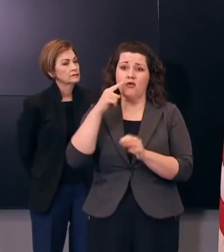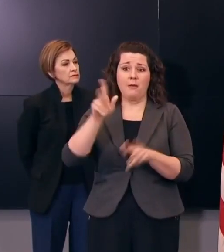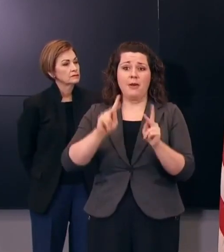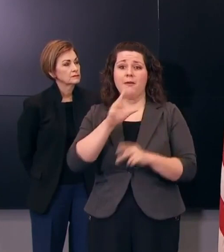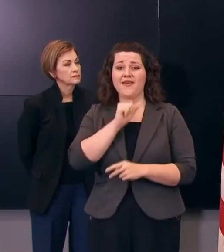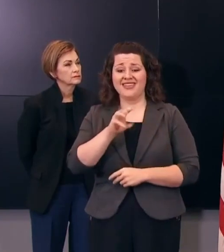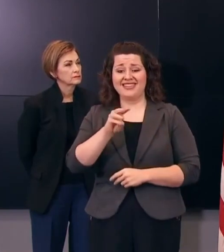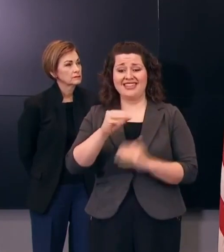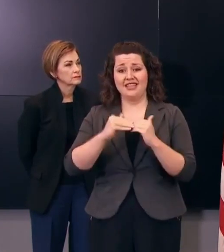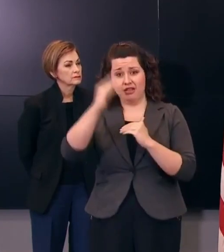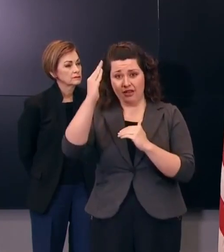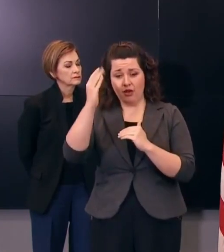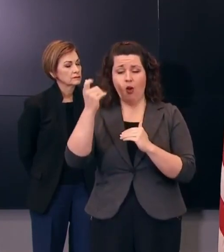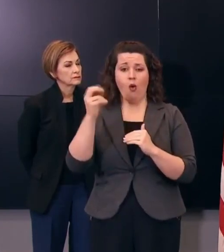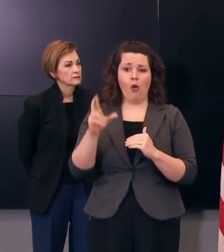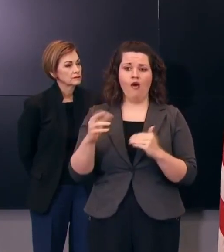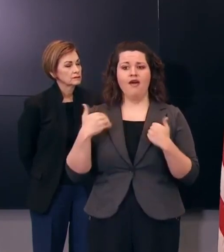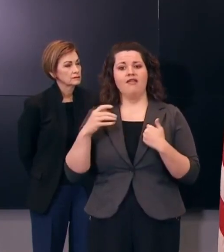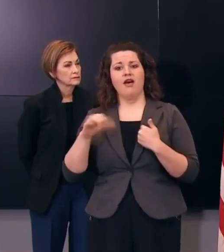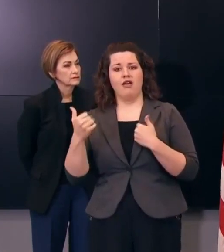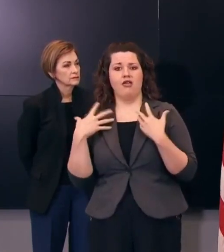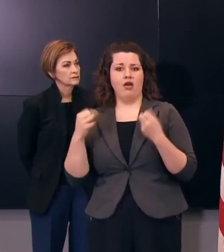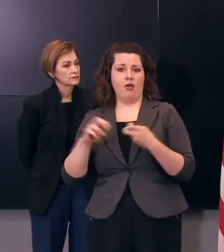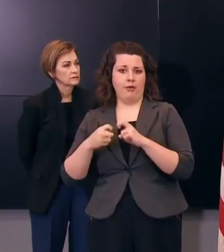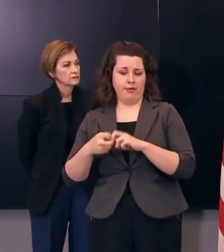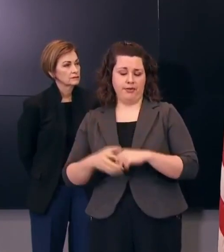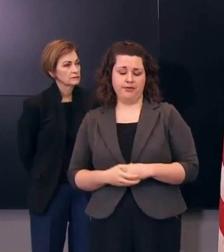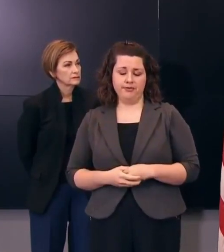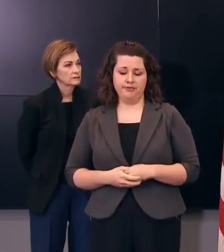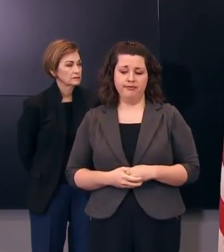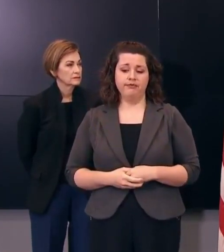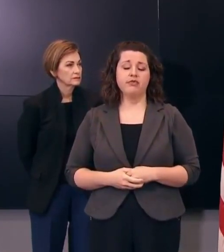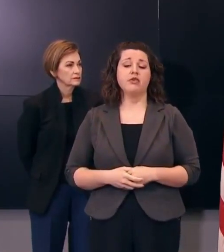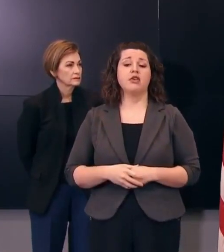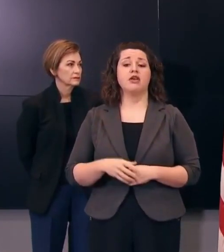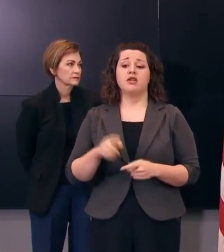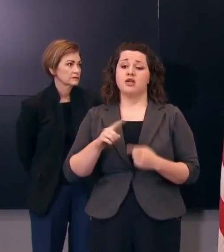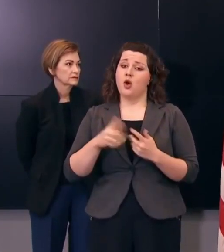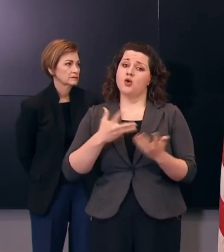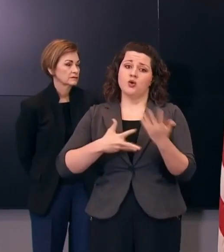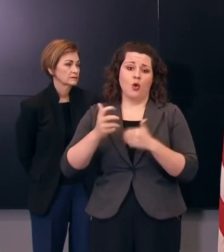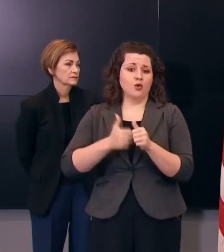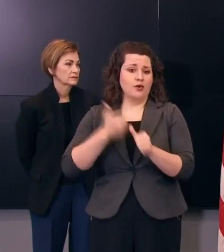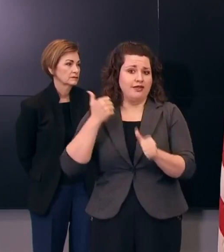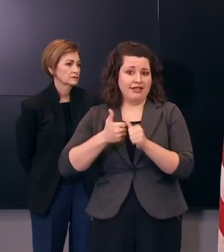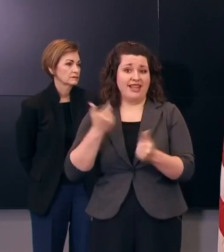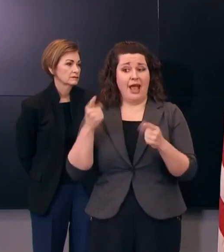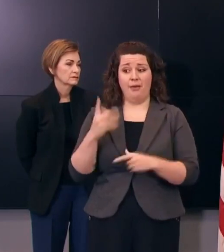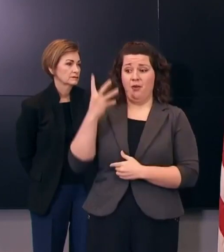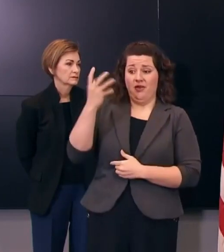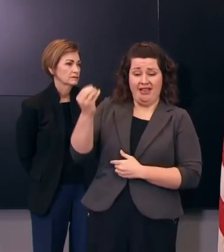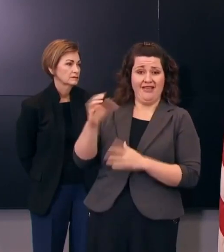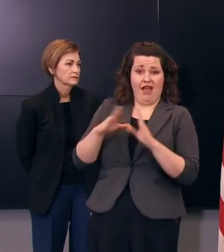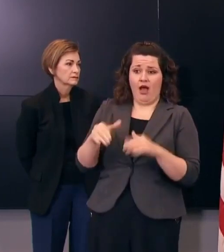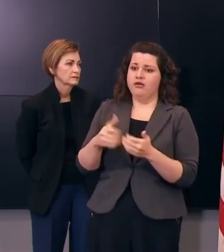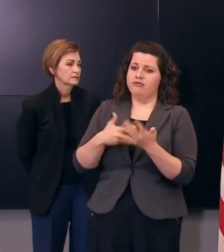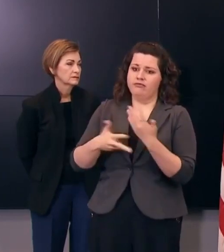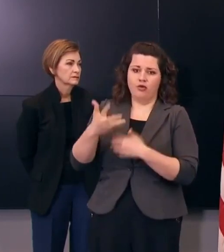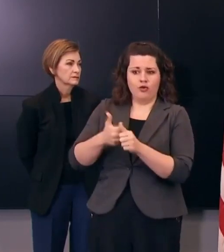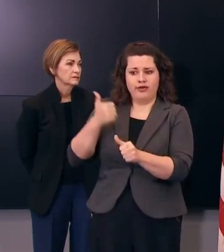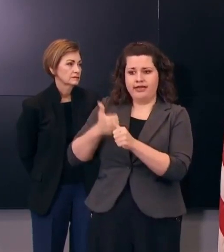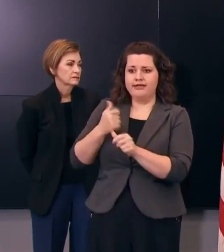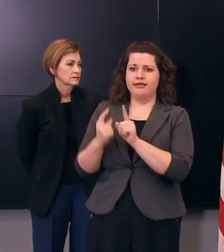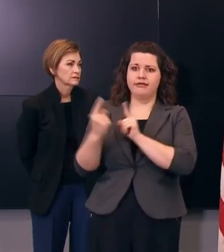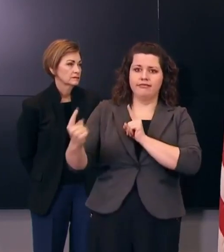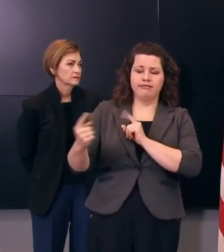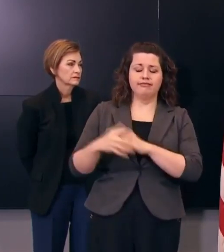over 60 or who have underlying health conditions. Practice social distancing when you do need to leave the house. Work